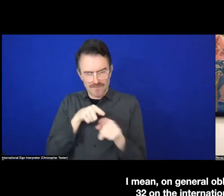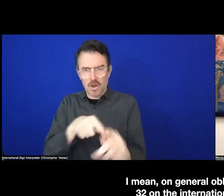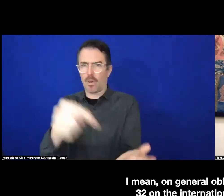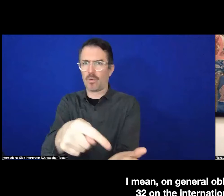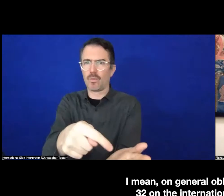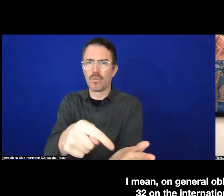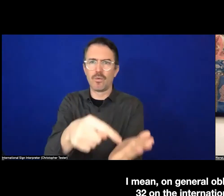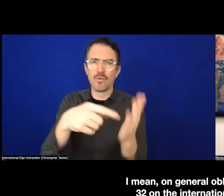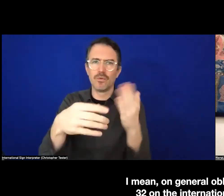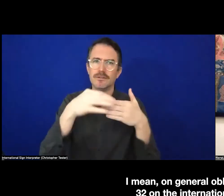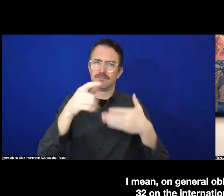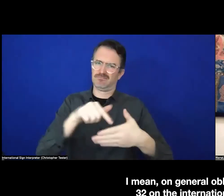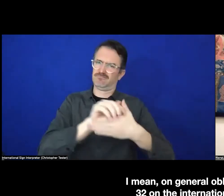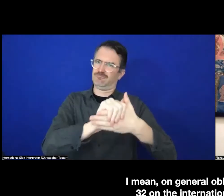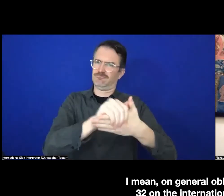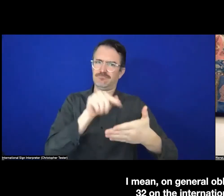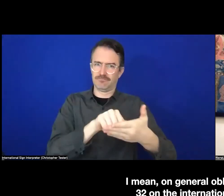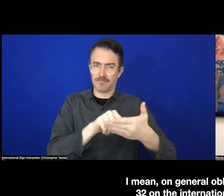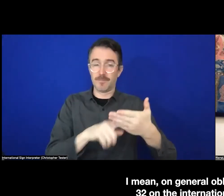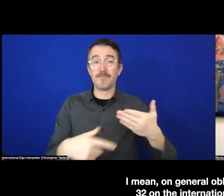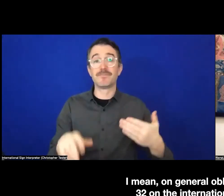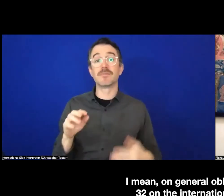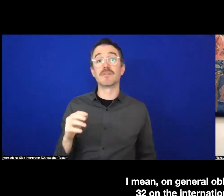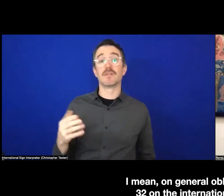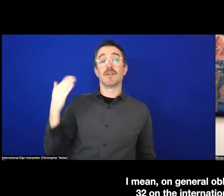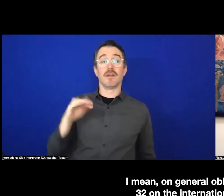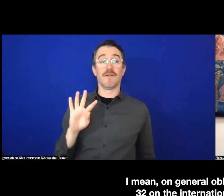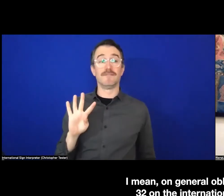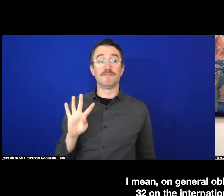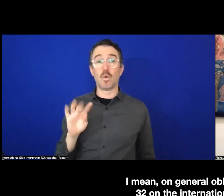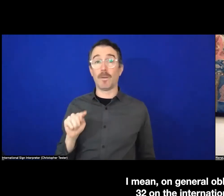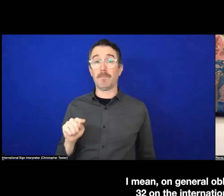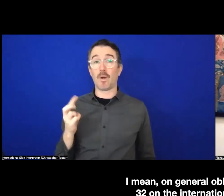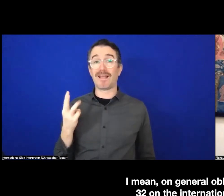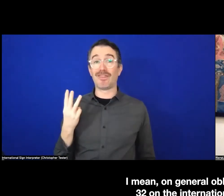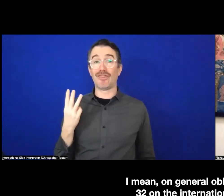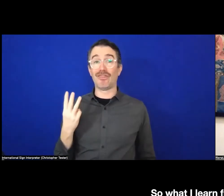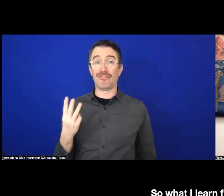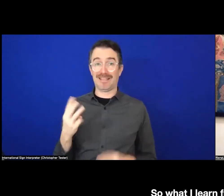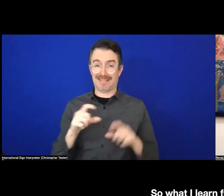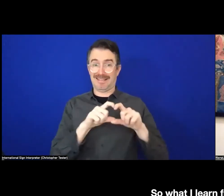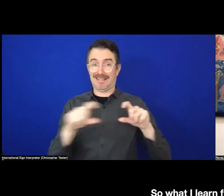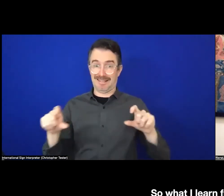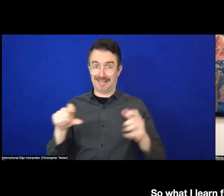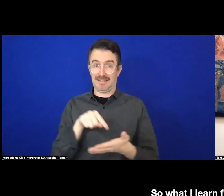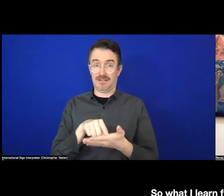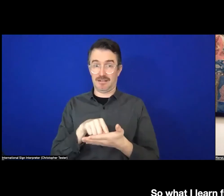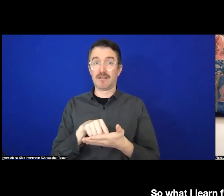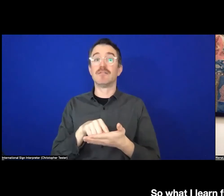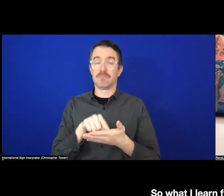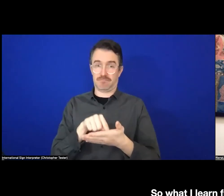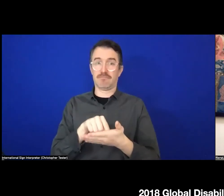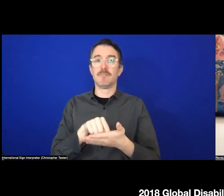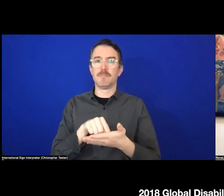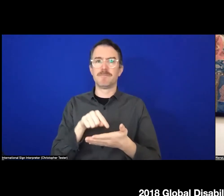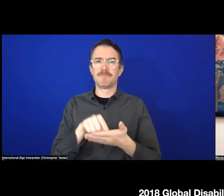4.3, I mean, on general obligation, and Article 32 on the international cooperation. So what I learned